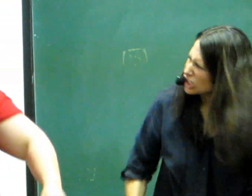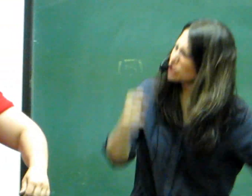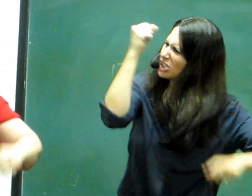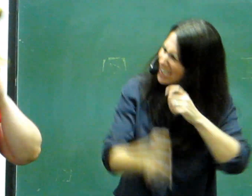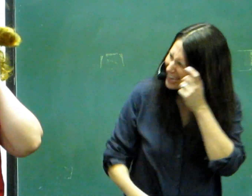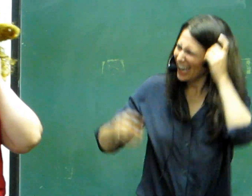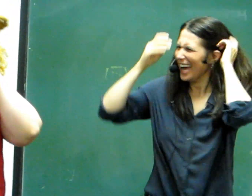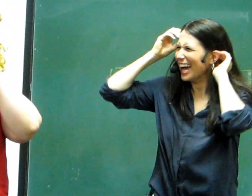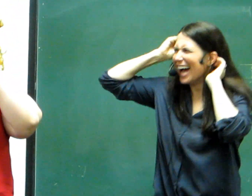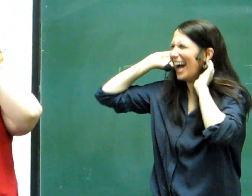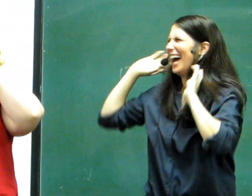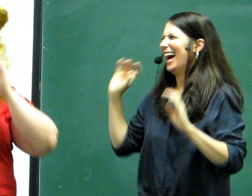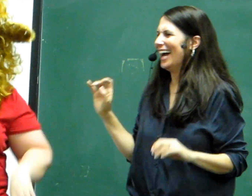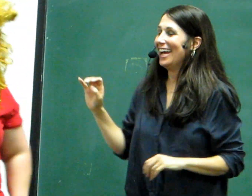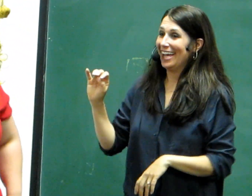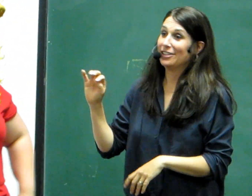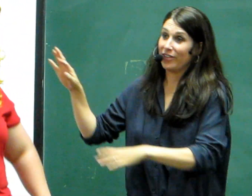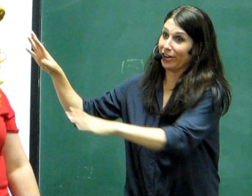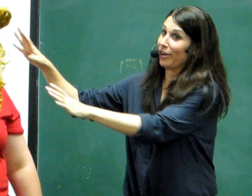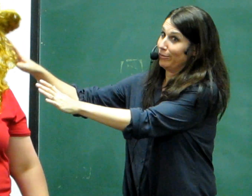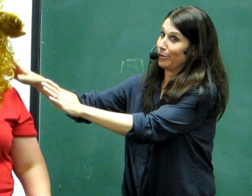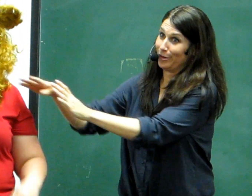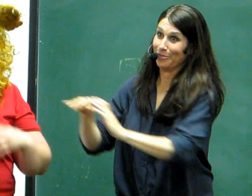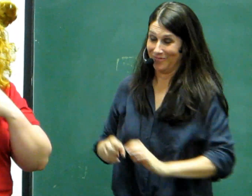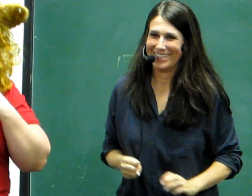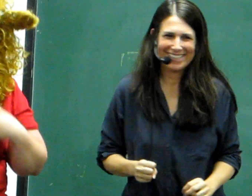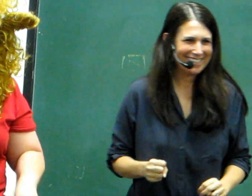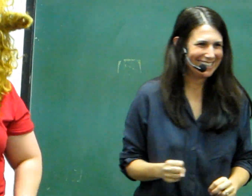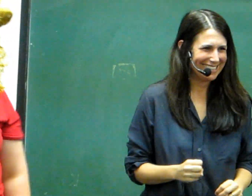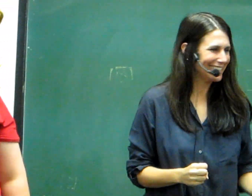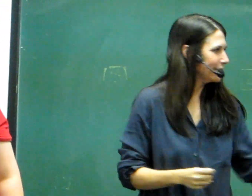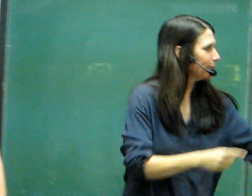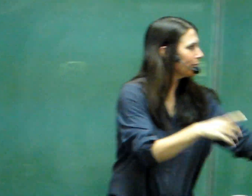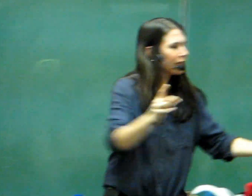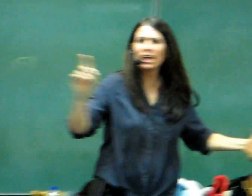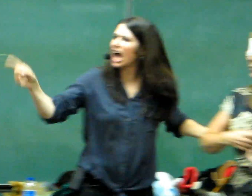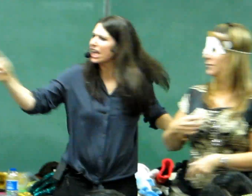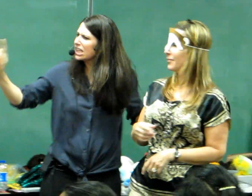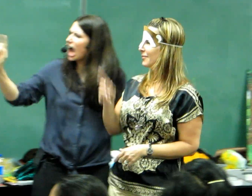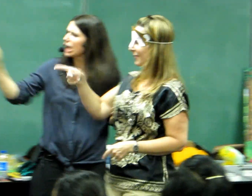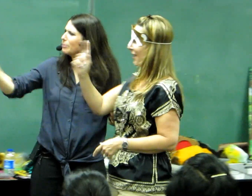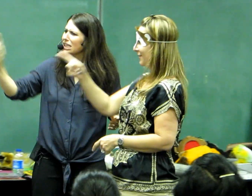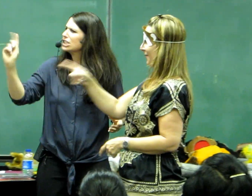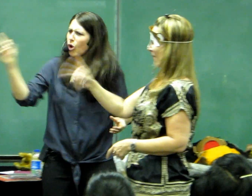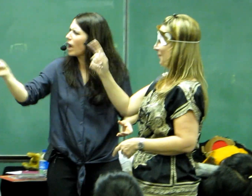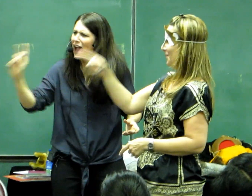scream and shout. That's what Monkey would always say. Lion, lion, please don't act